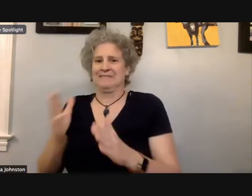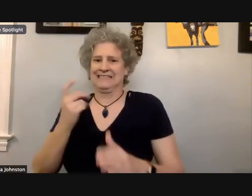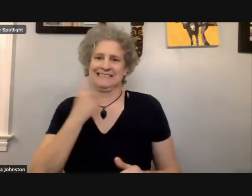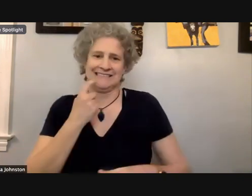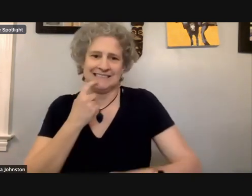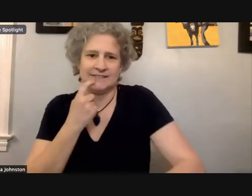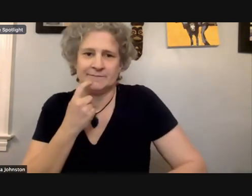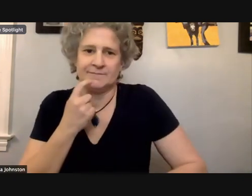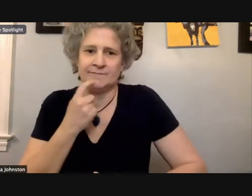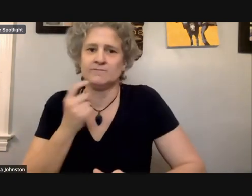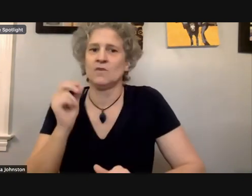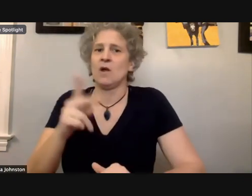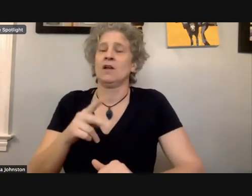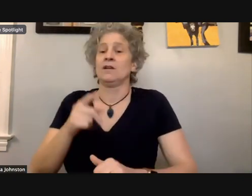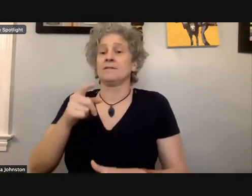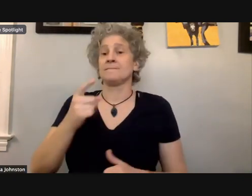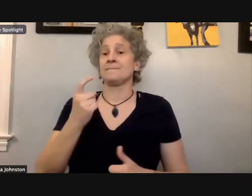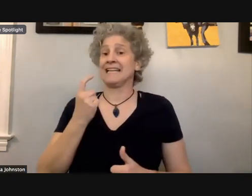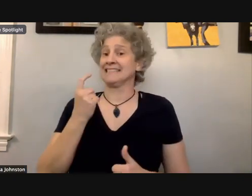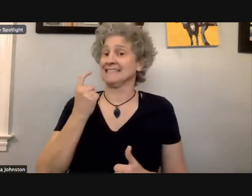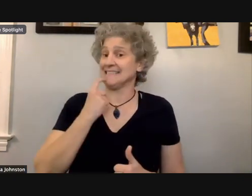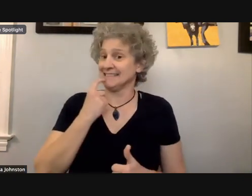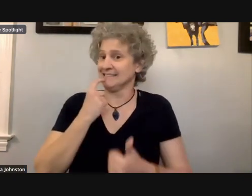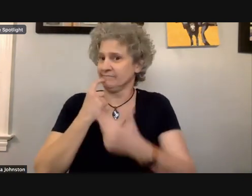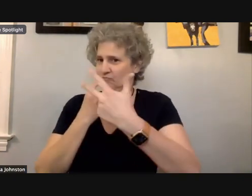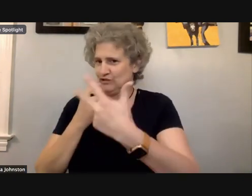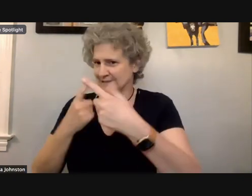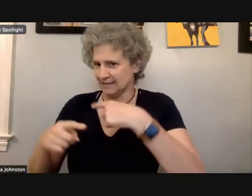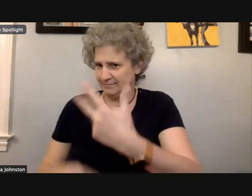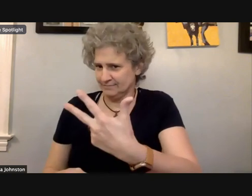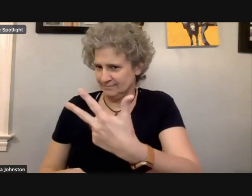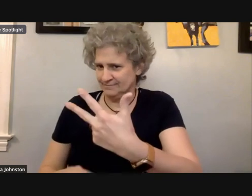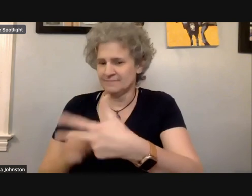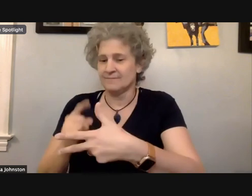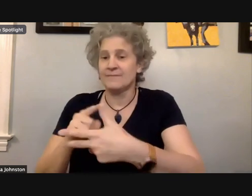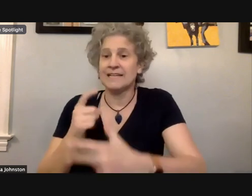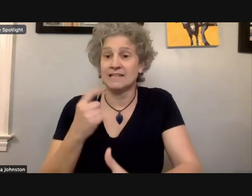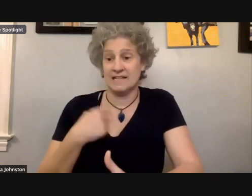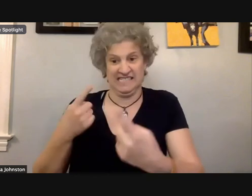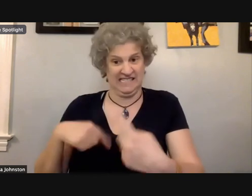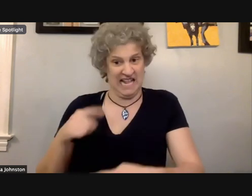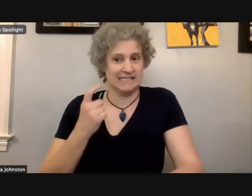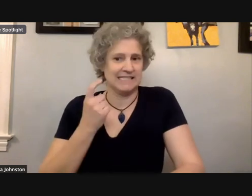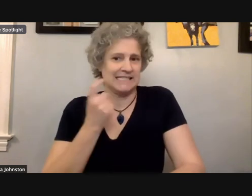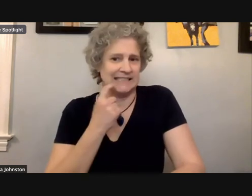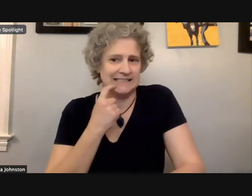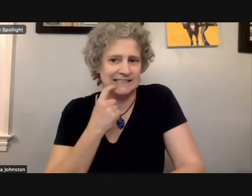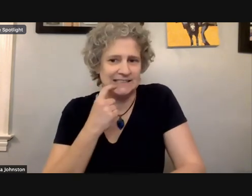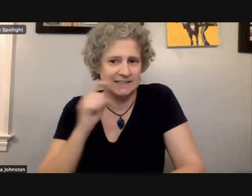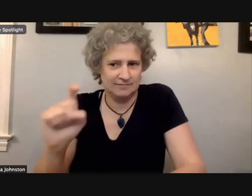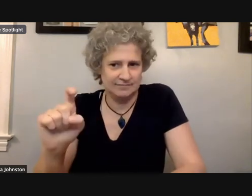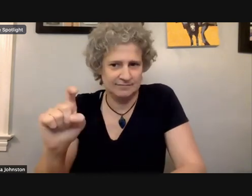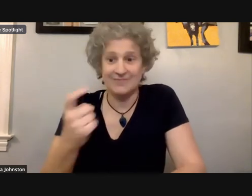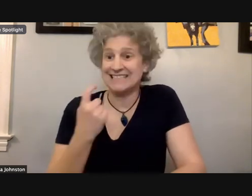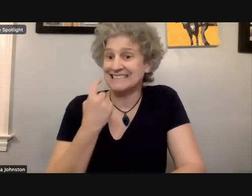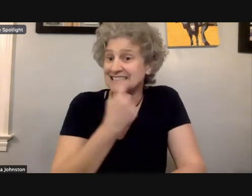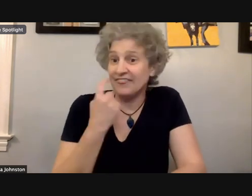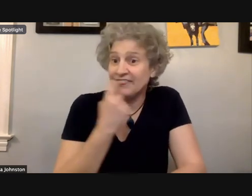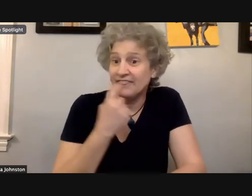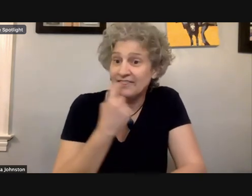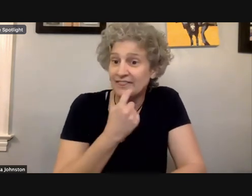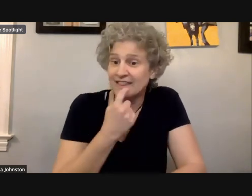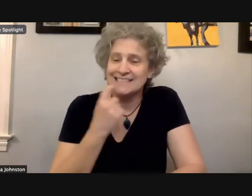And keep going. Please put them in the chat box. That's fine. Okay, now dental appointments. 3 big signs for this and 3 ways to do